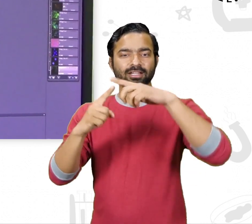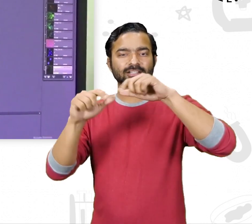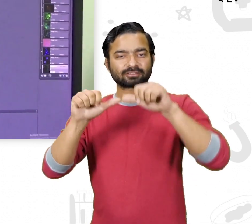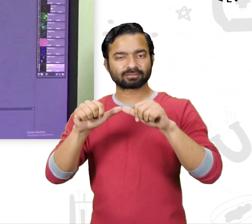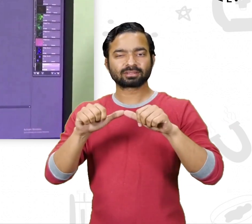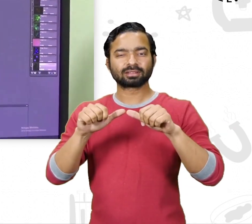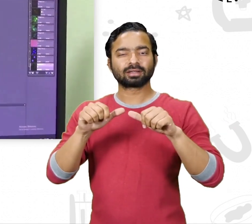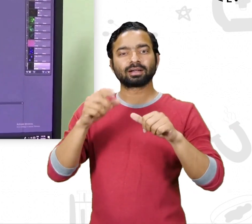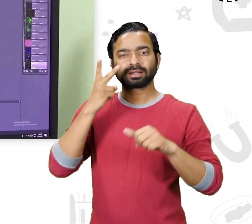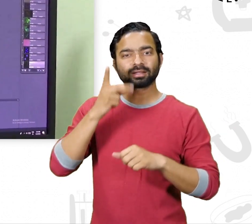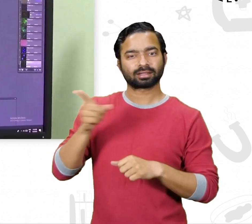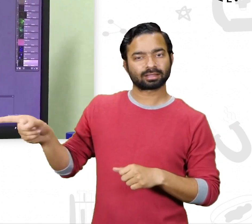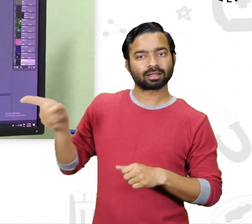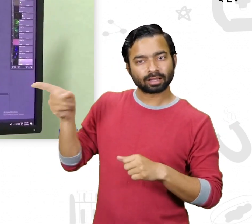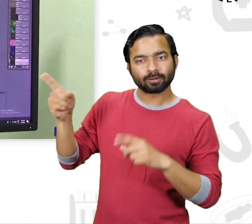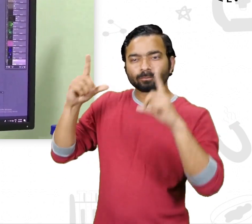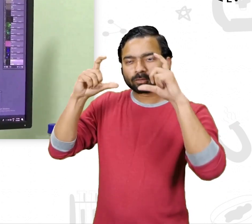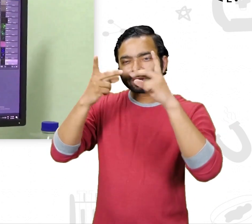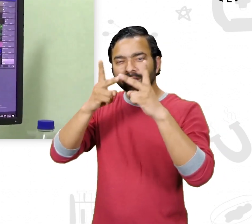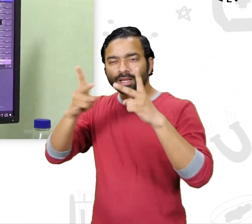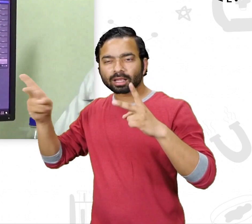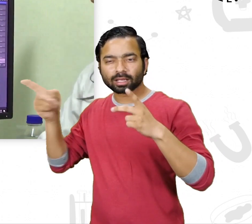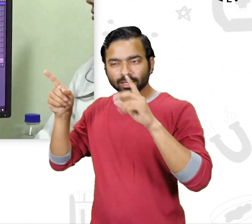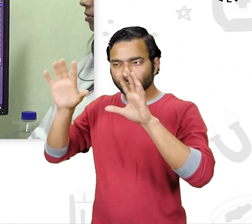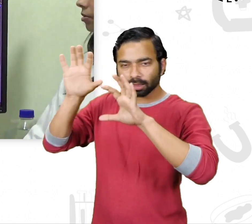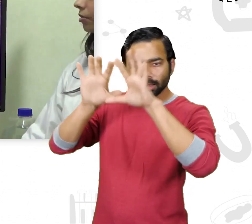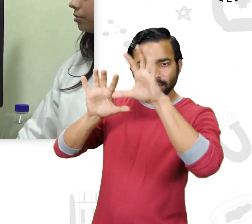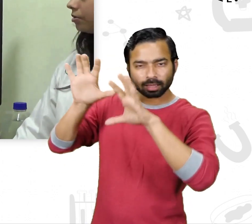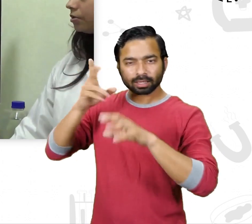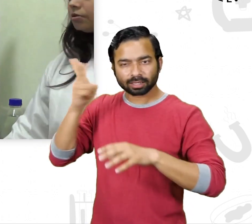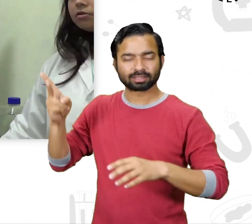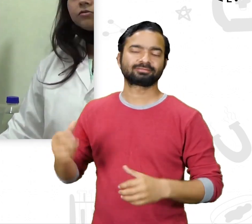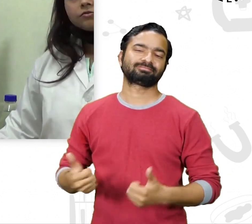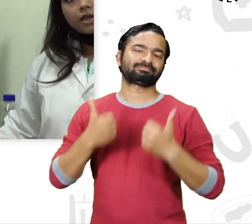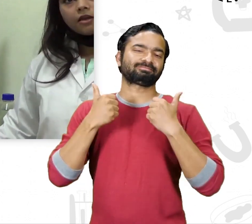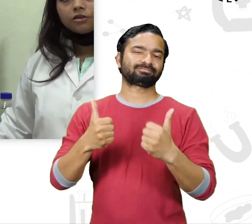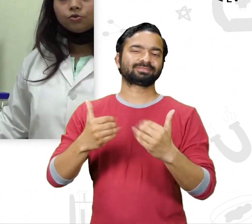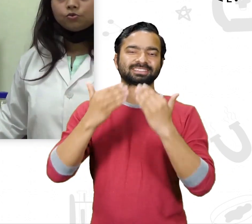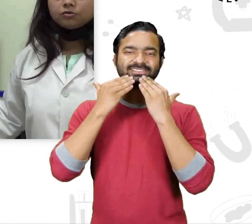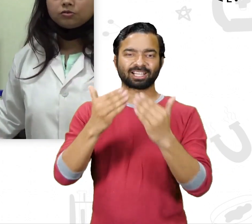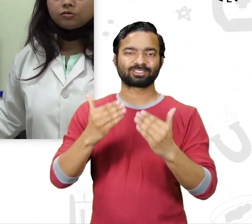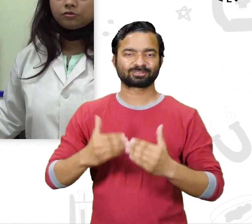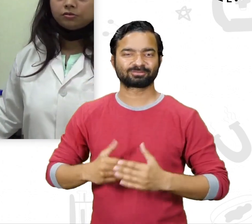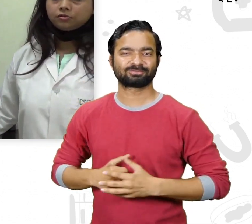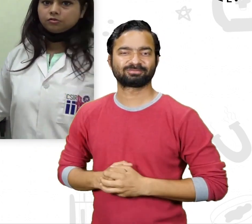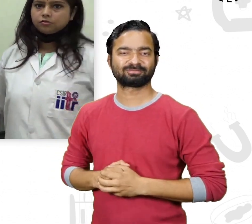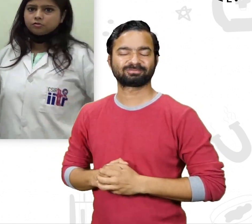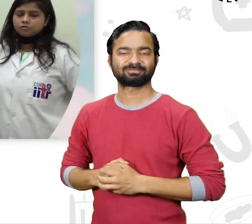These are some pictures. Thank you.